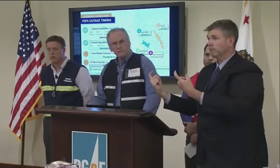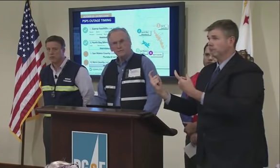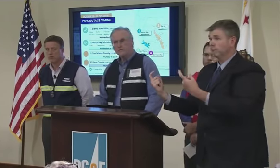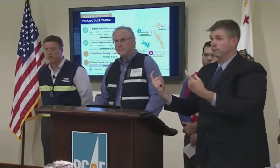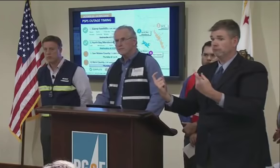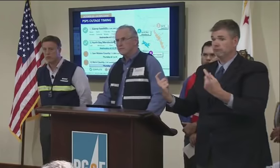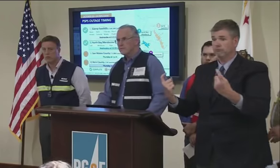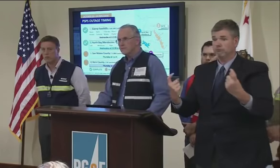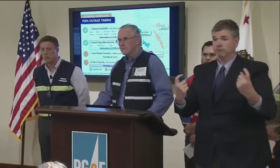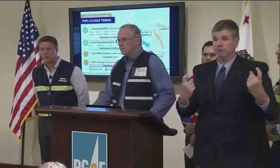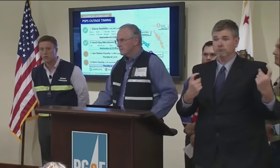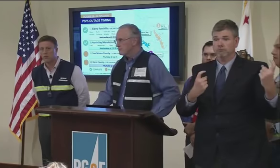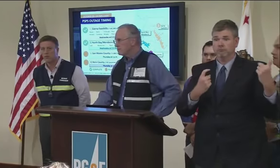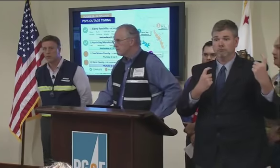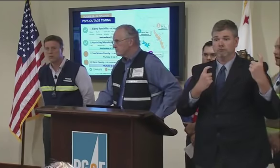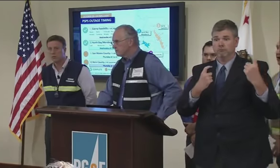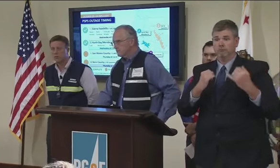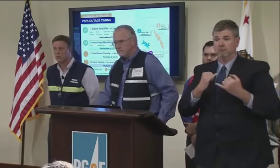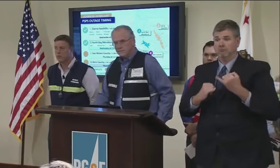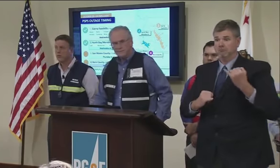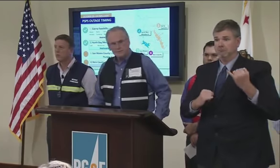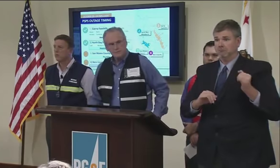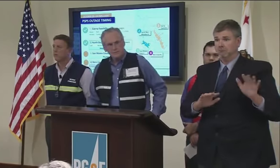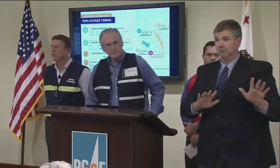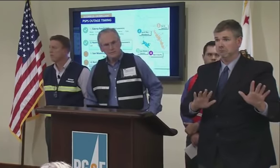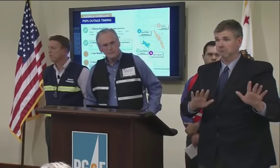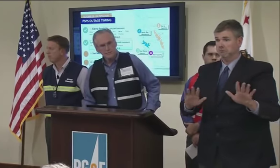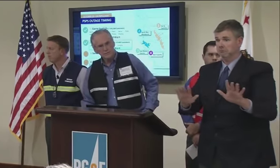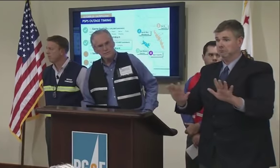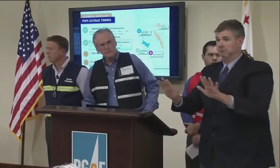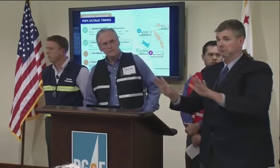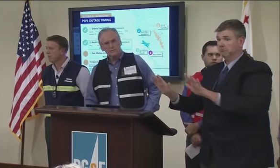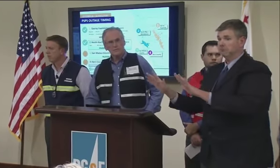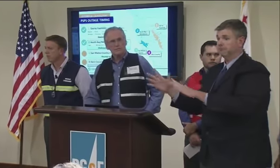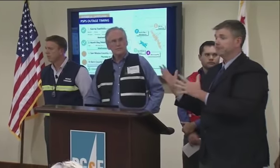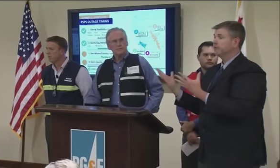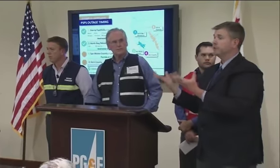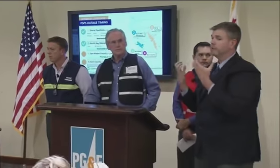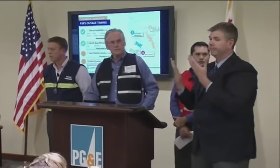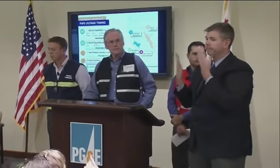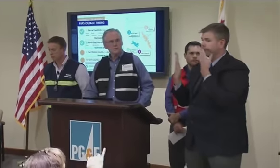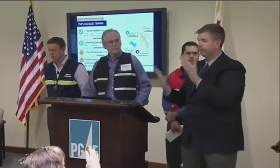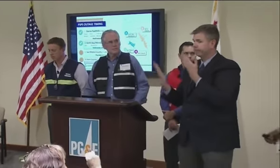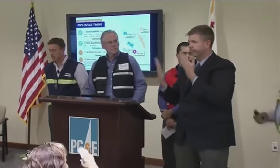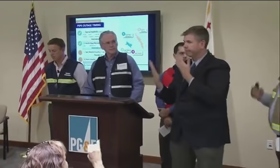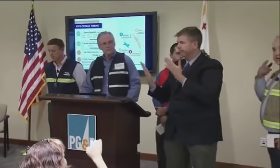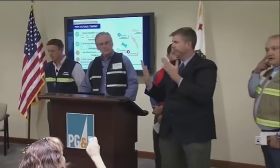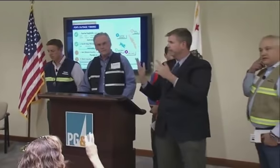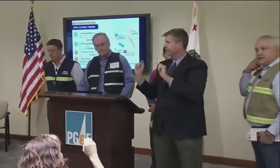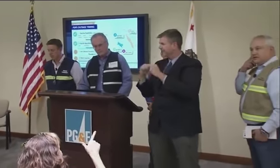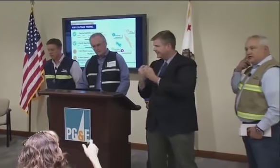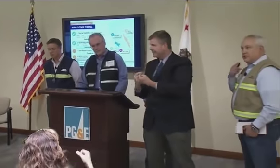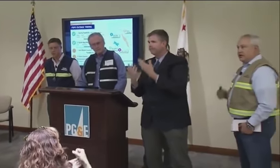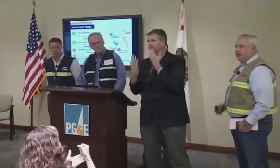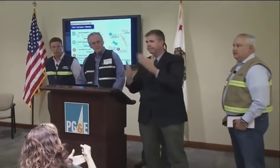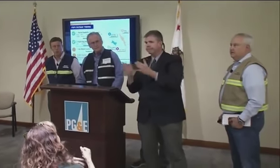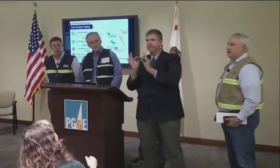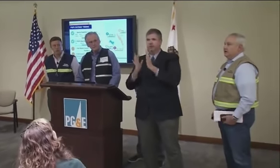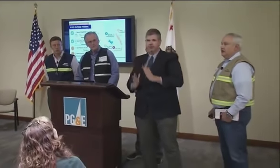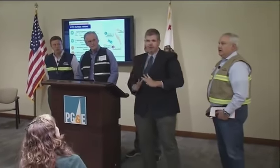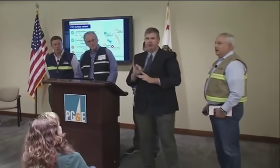Last questions? Again, I want to thank our team of Jim and Jewel for helping us with interpretation